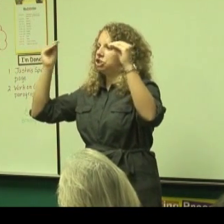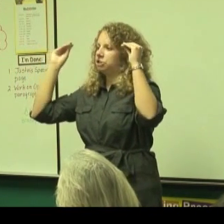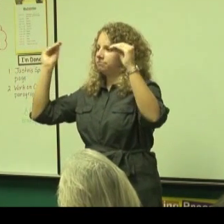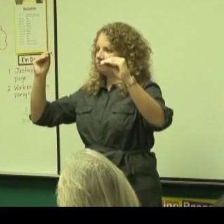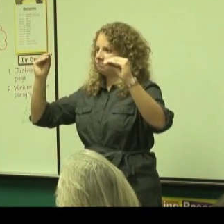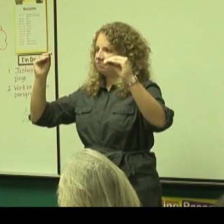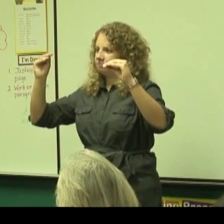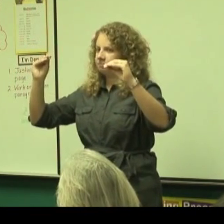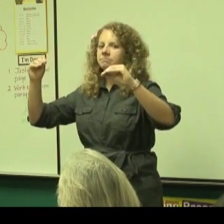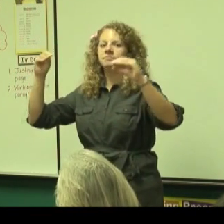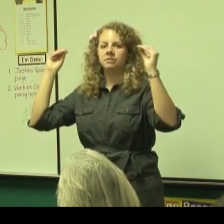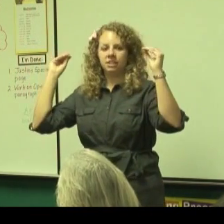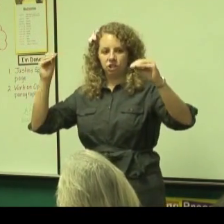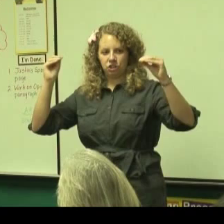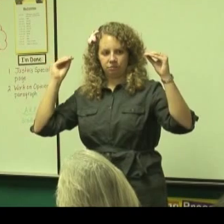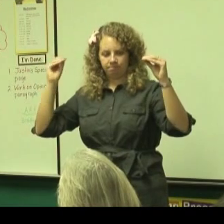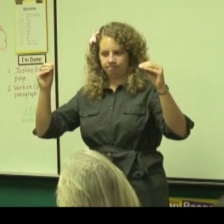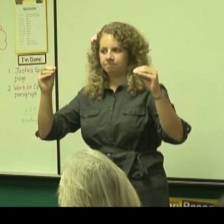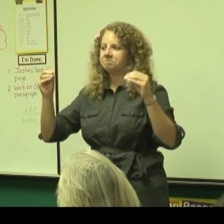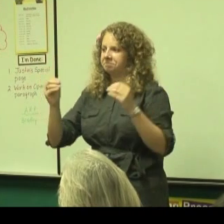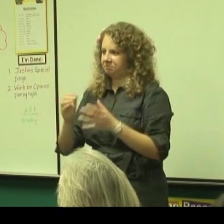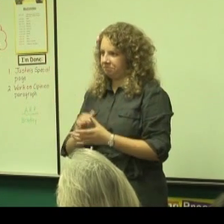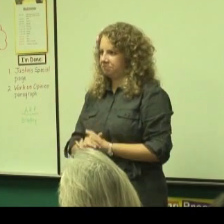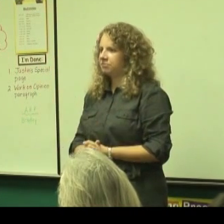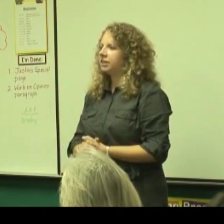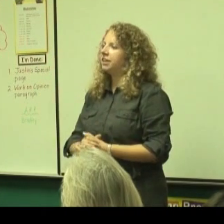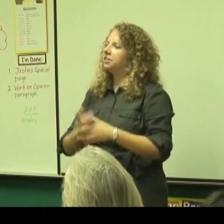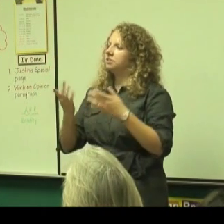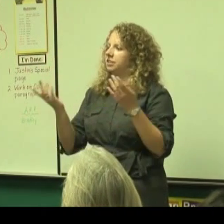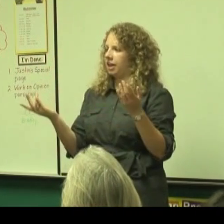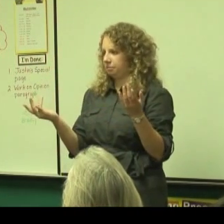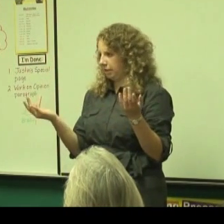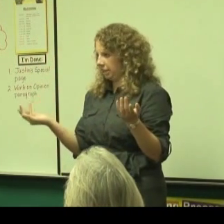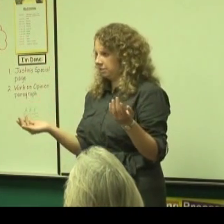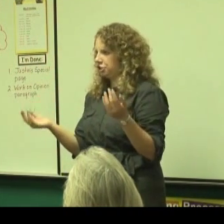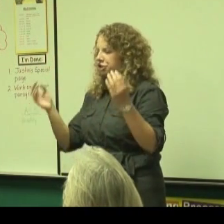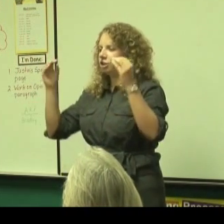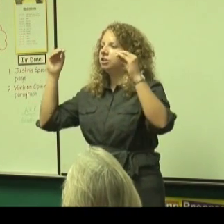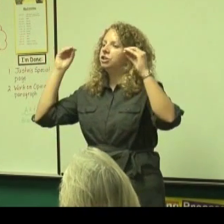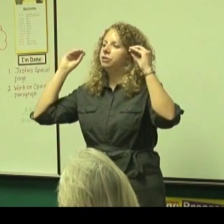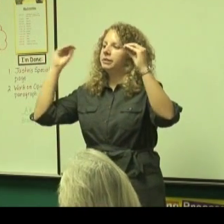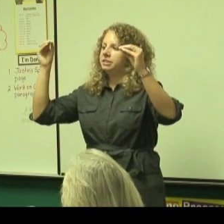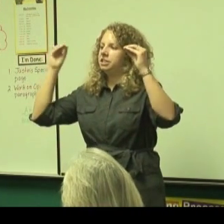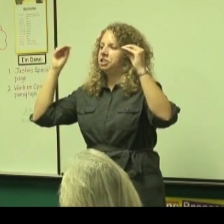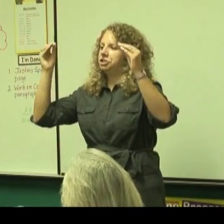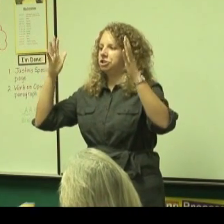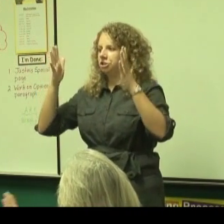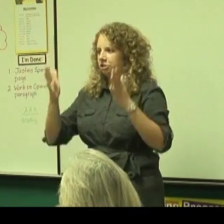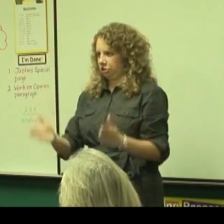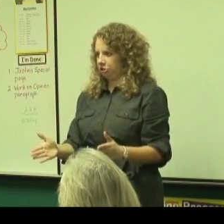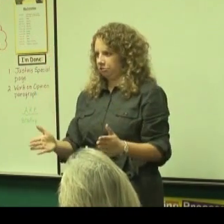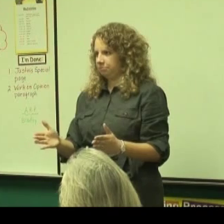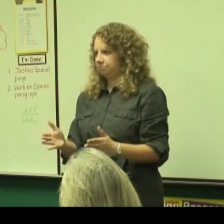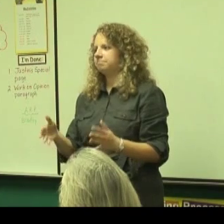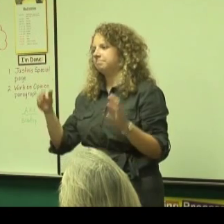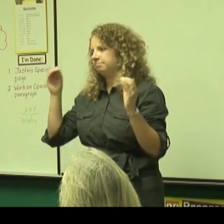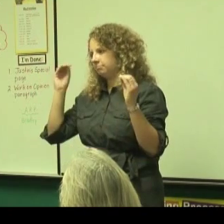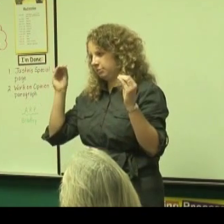teach. Teach. And then to make it teacher, it could be teacher, her.